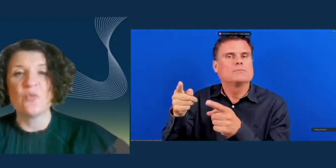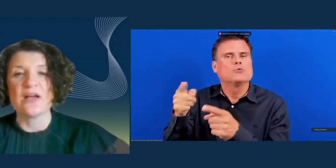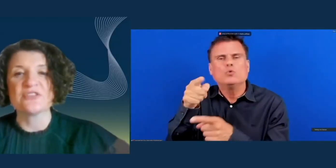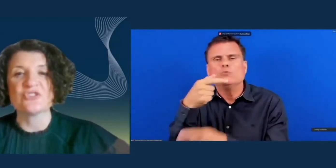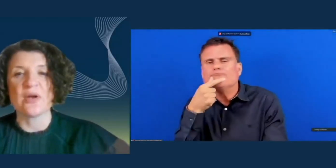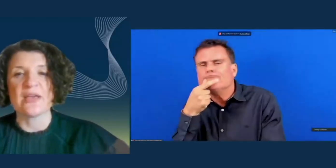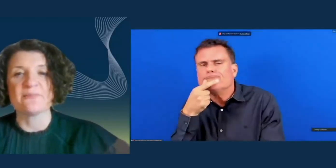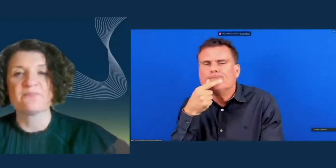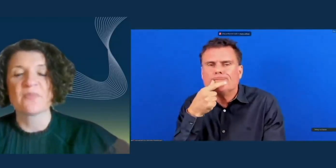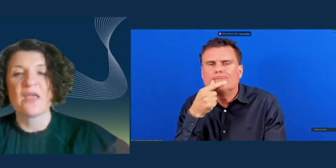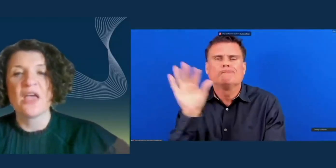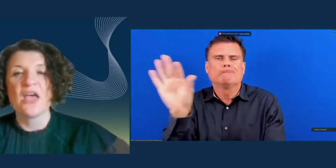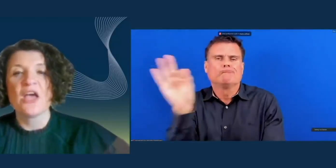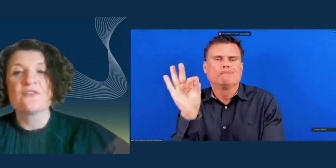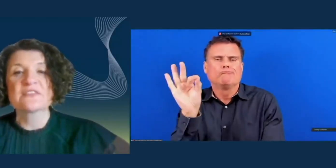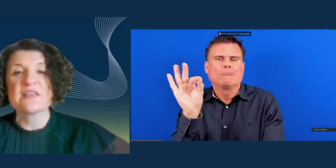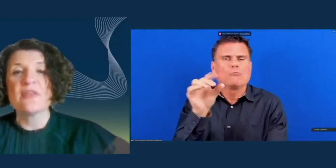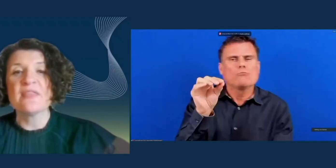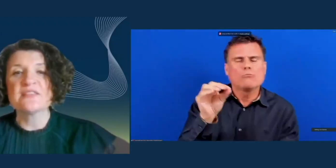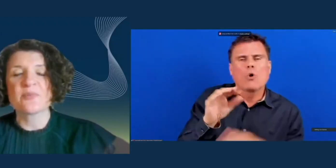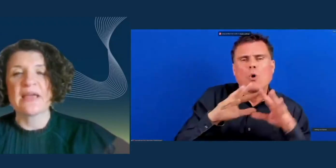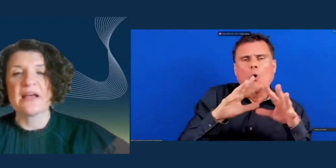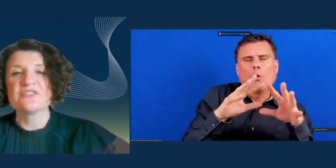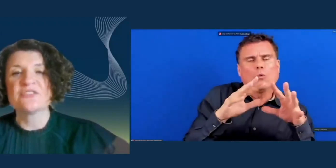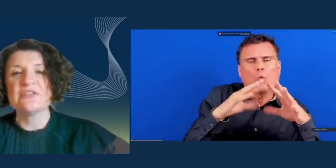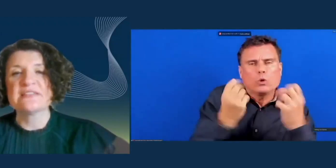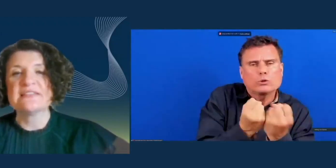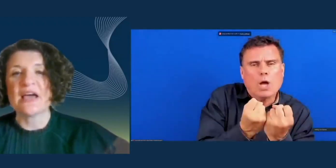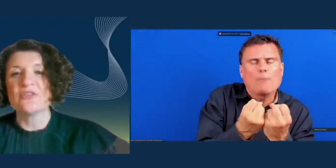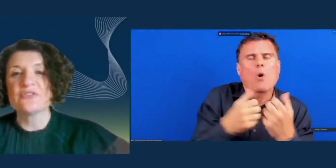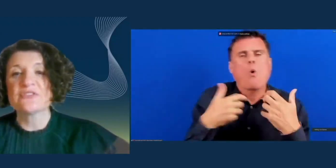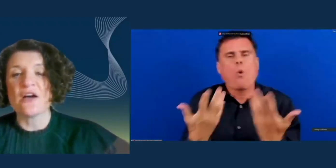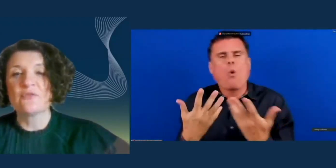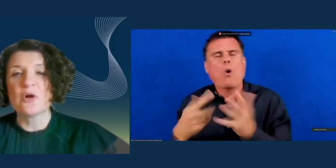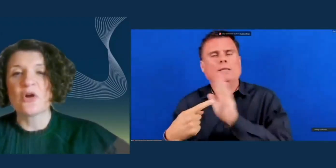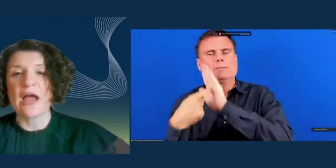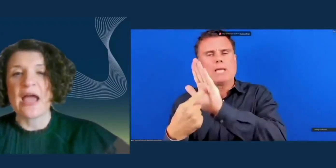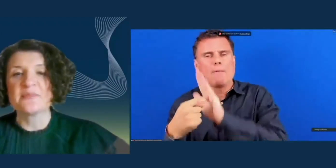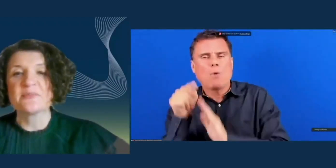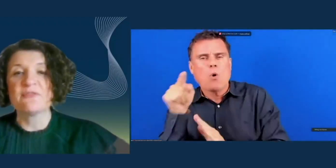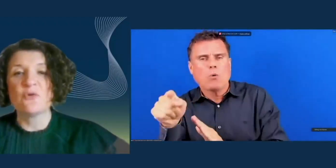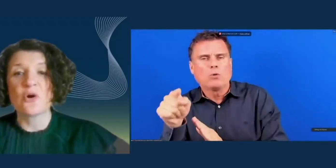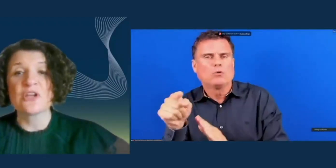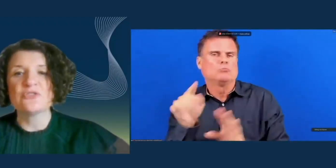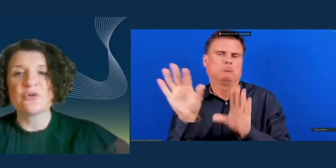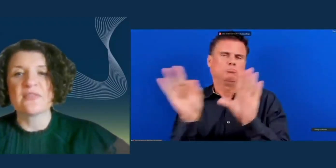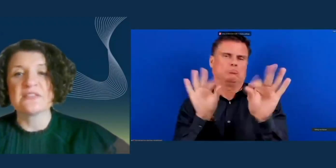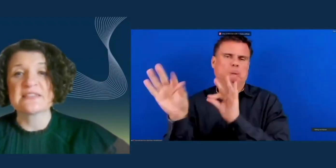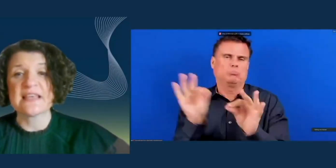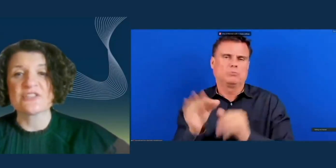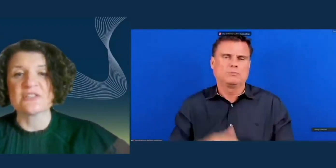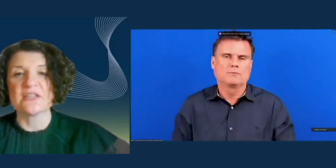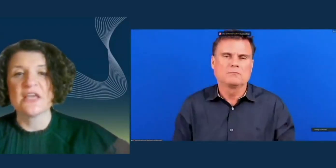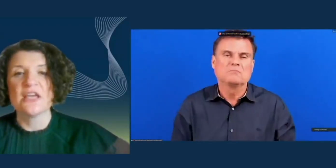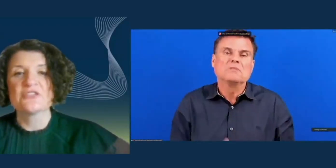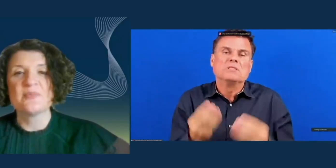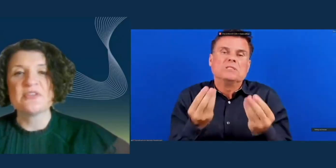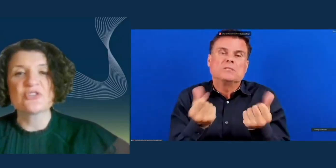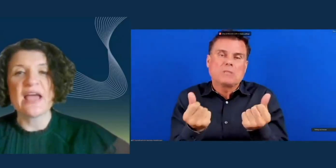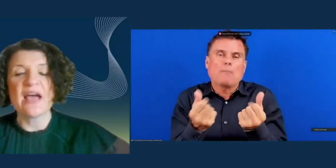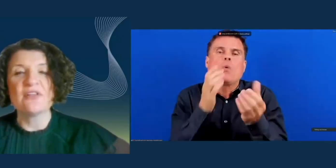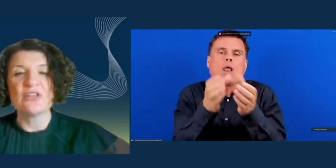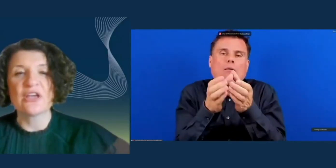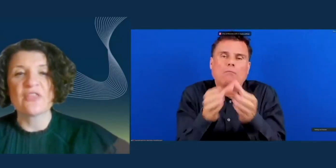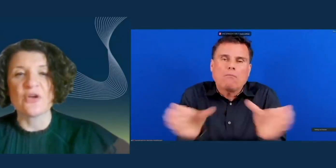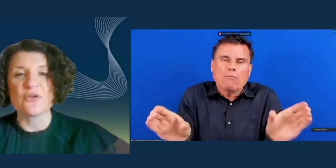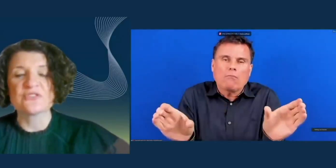you want to join. For some of these breakouts, you'll need to download software or apps before you join the session, so be sure to